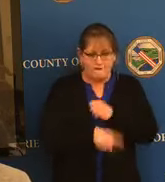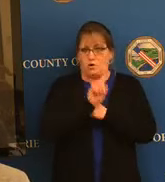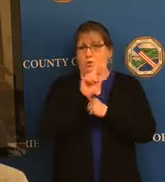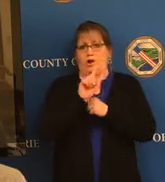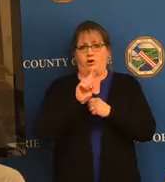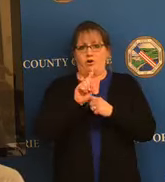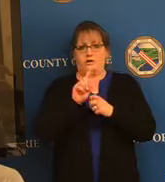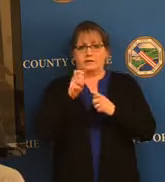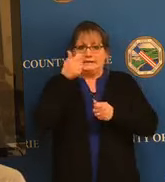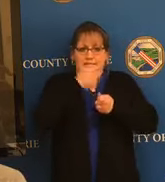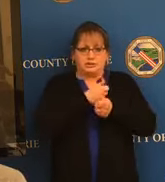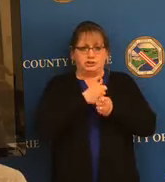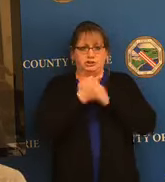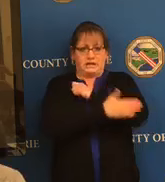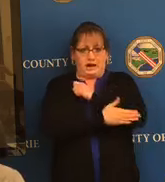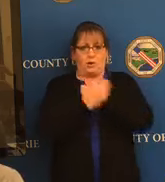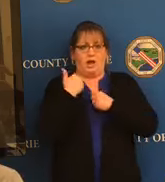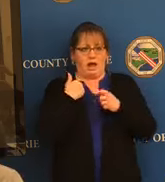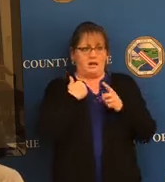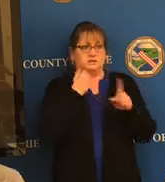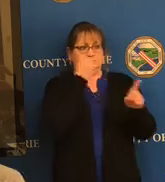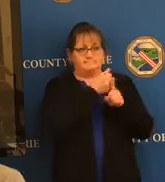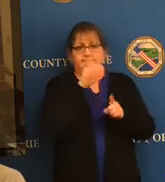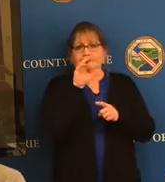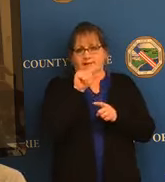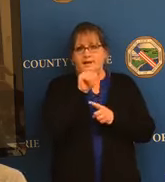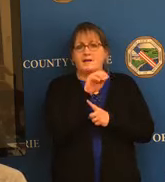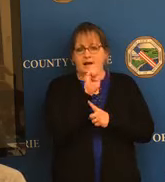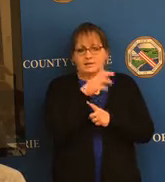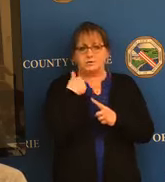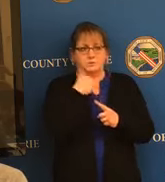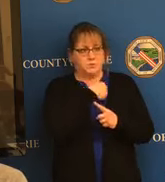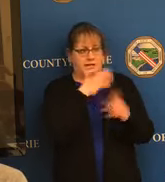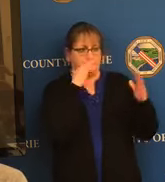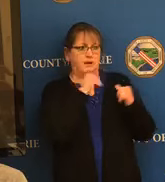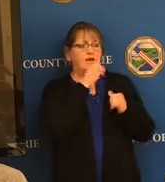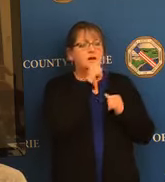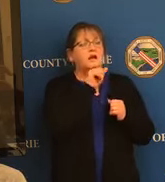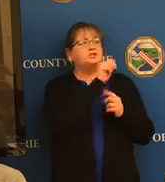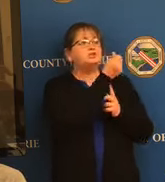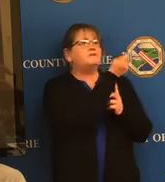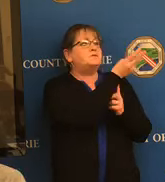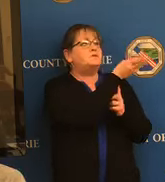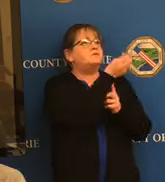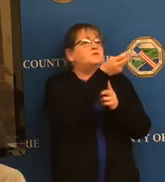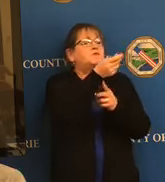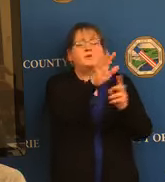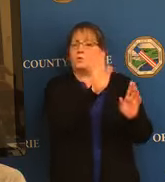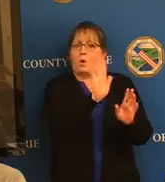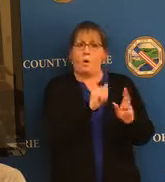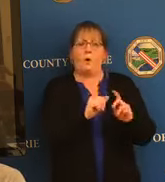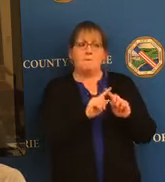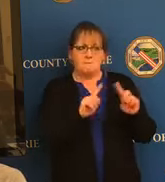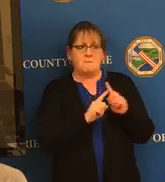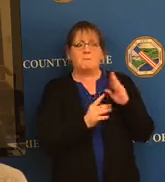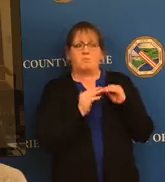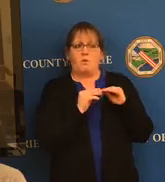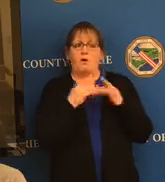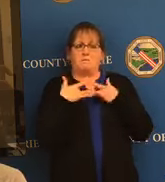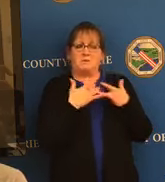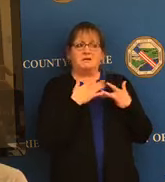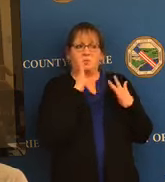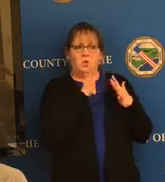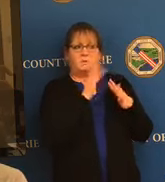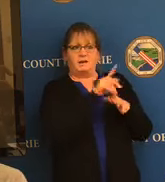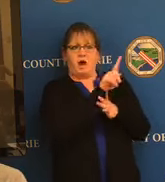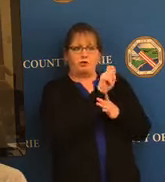Every Western New York county has a case now. We expect that there are not just a few in some of these counties, but there's hundreds of them. We have